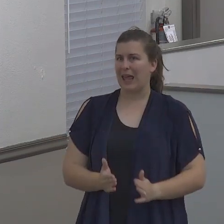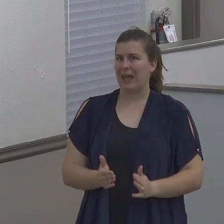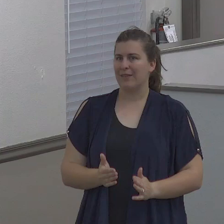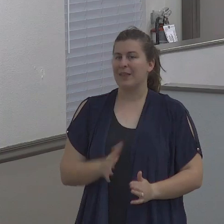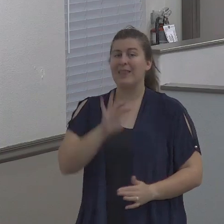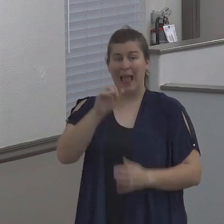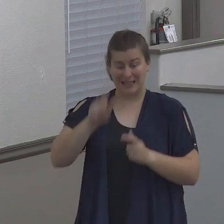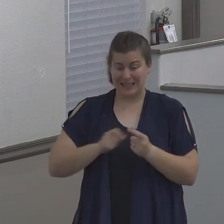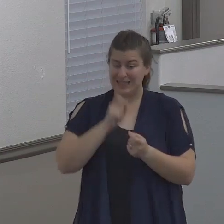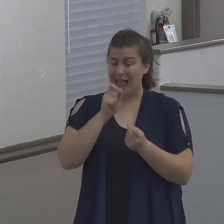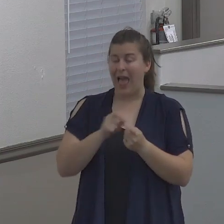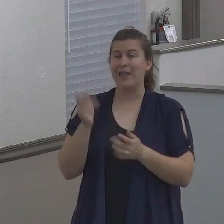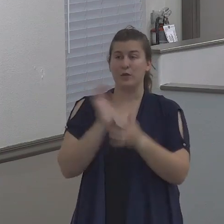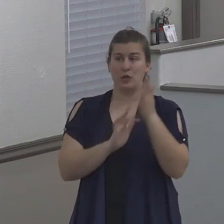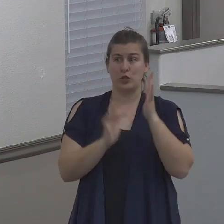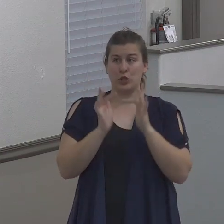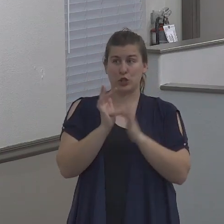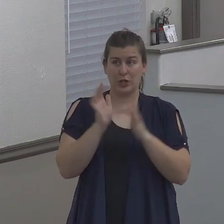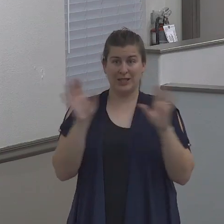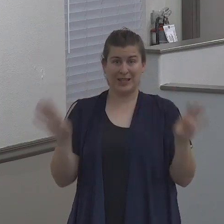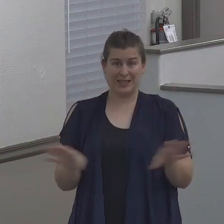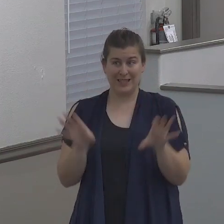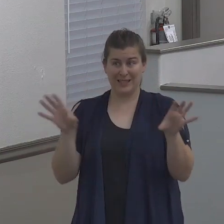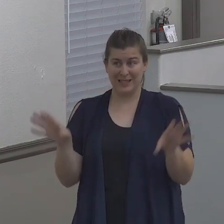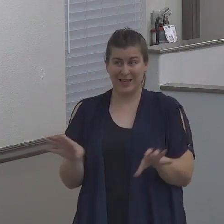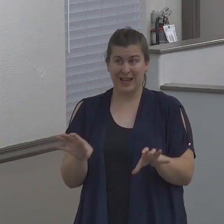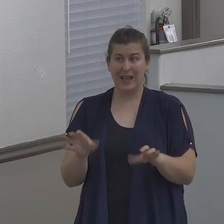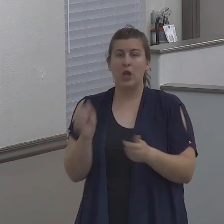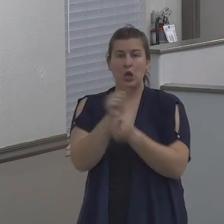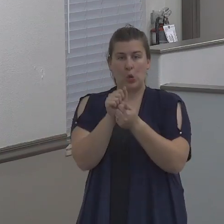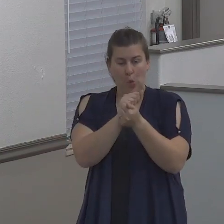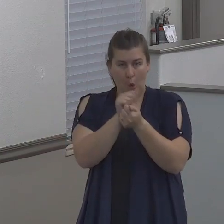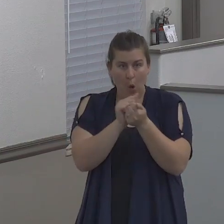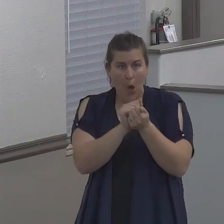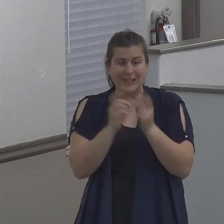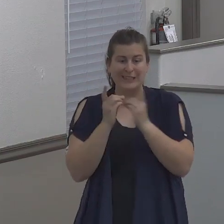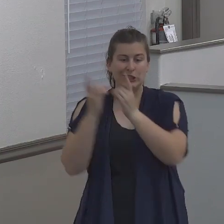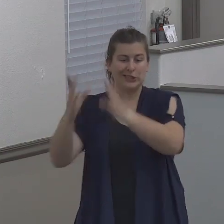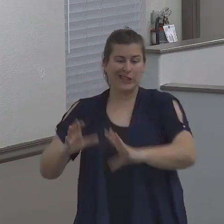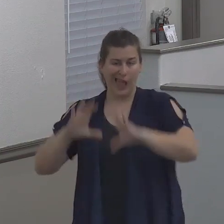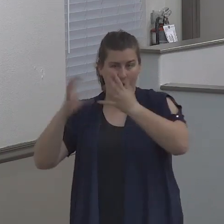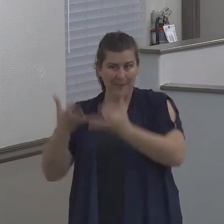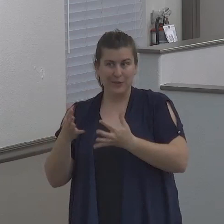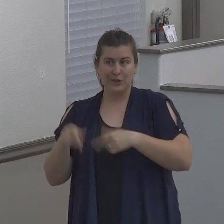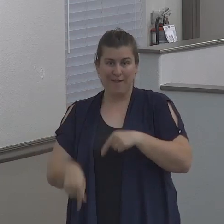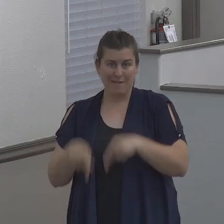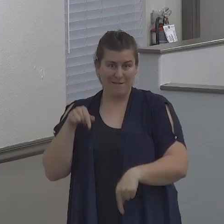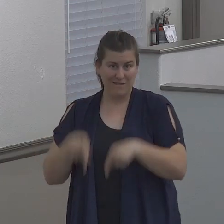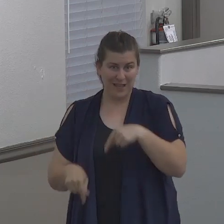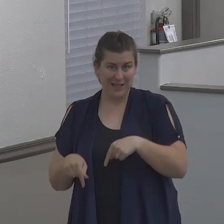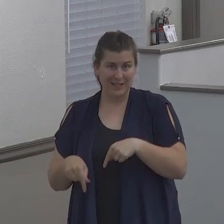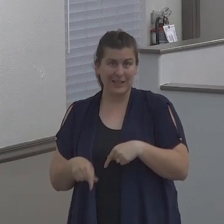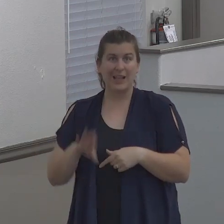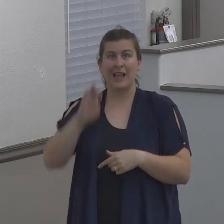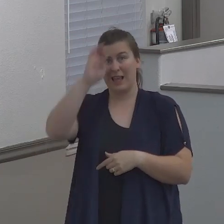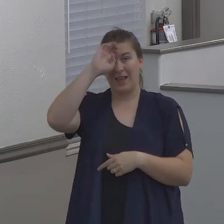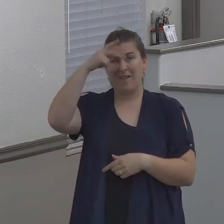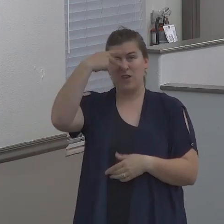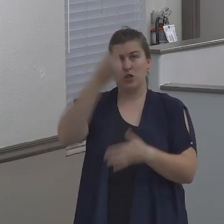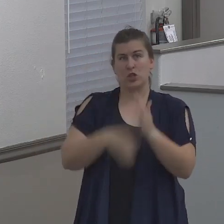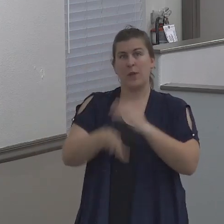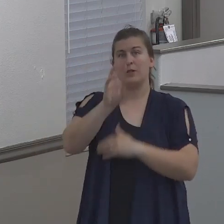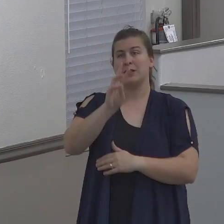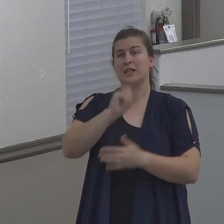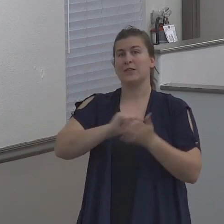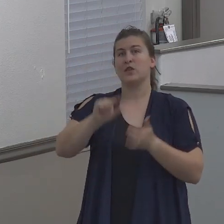slave. And this is exactly what Jesus did. Jesus pictured this when he washed the feet of the disciples.